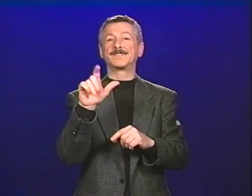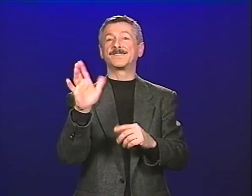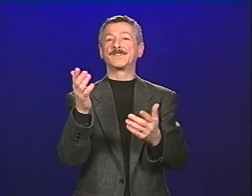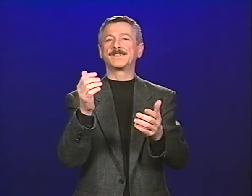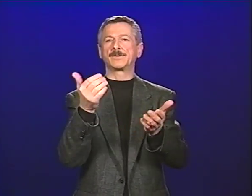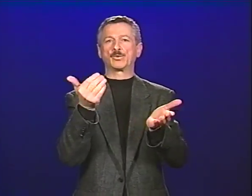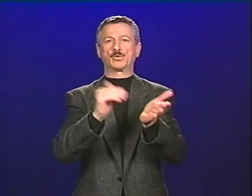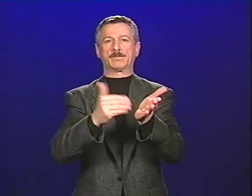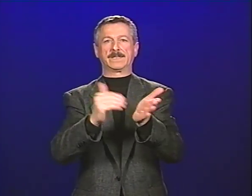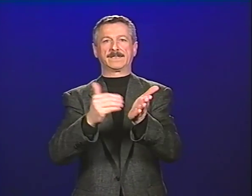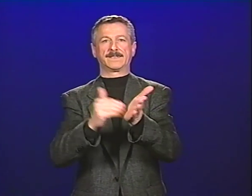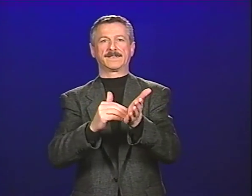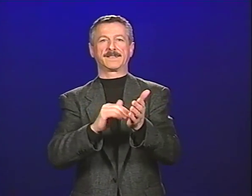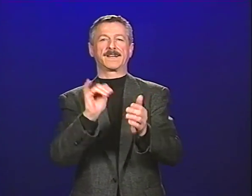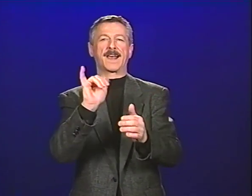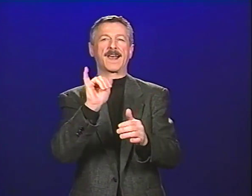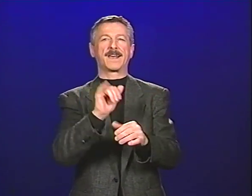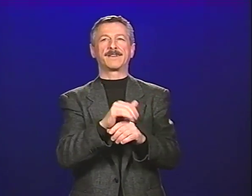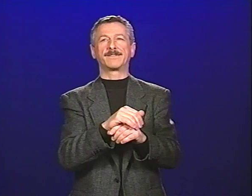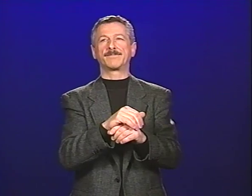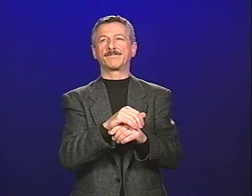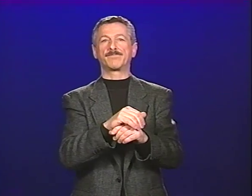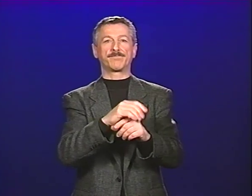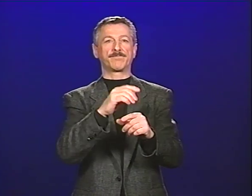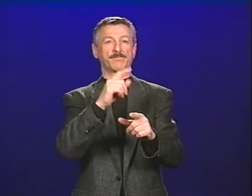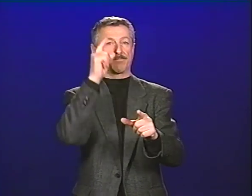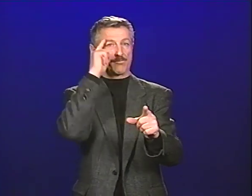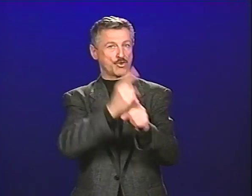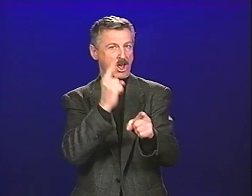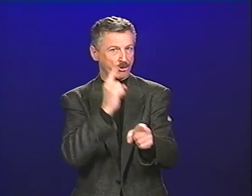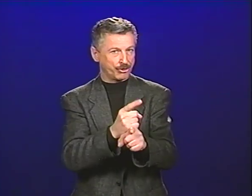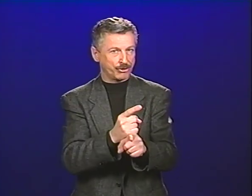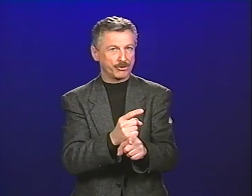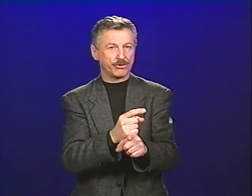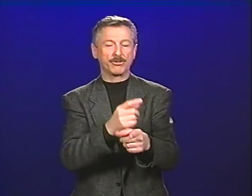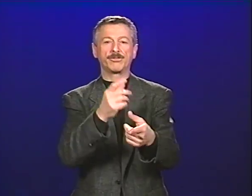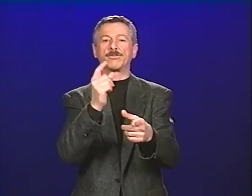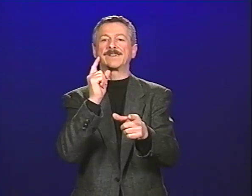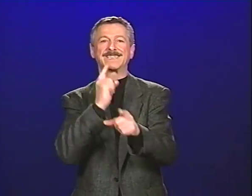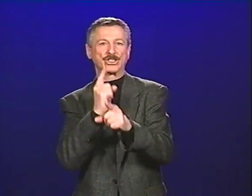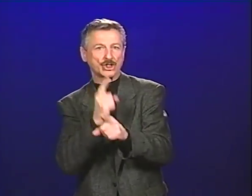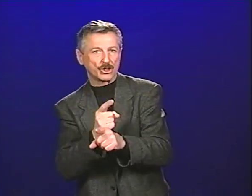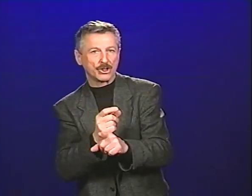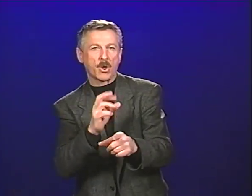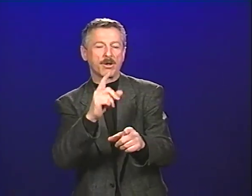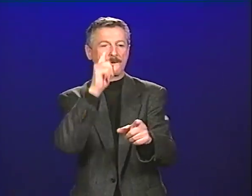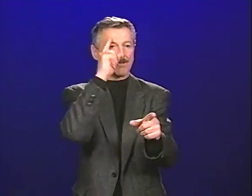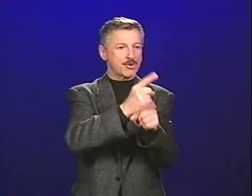Pluralization occurs a little differently in ASL through the use of repetitive motion. The signs brothers or